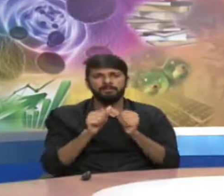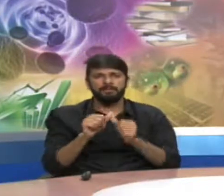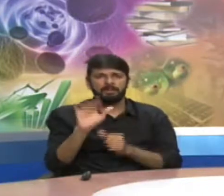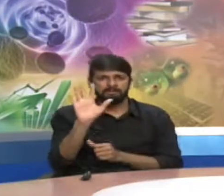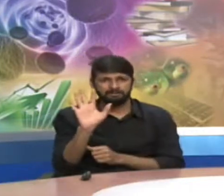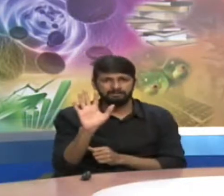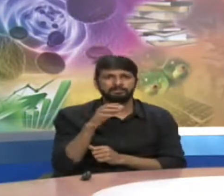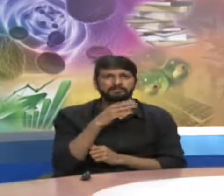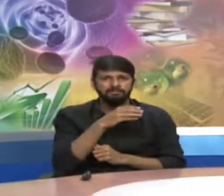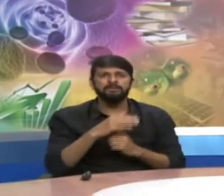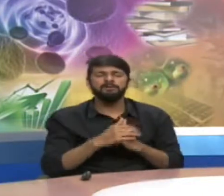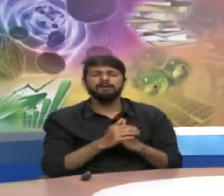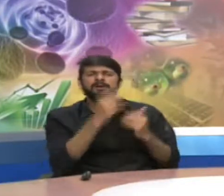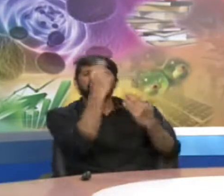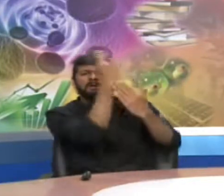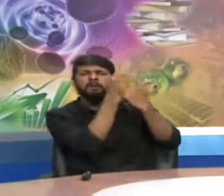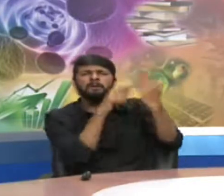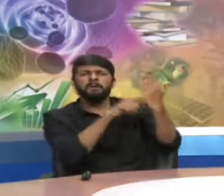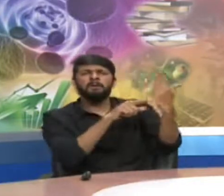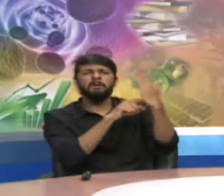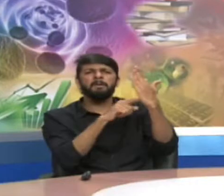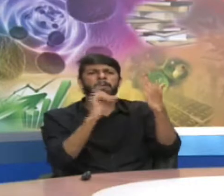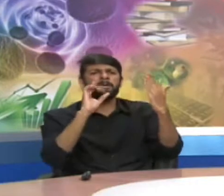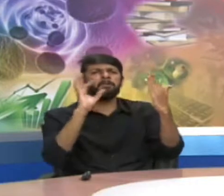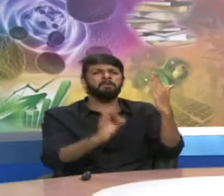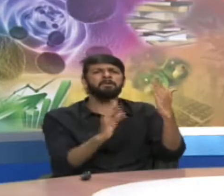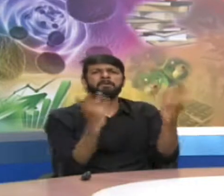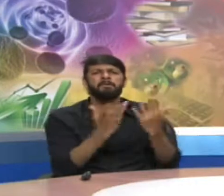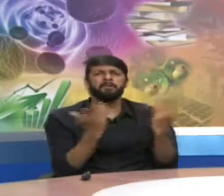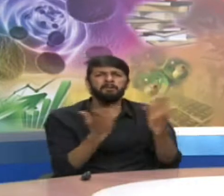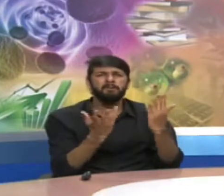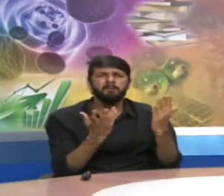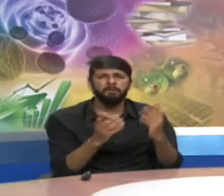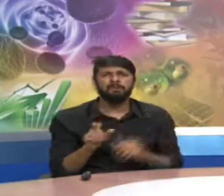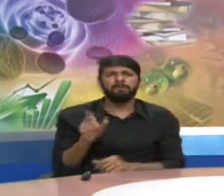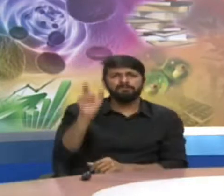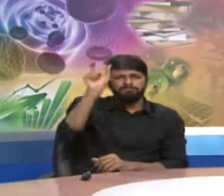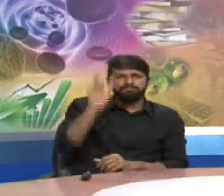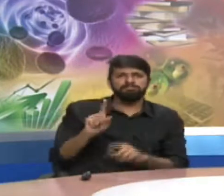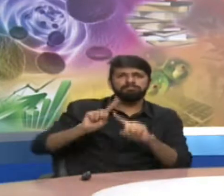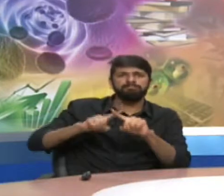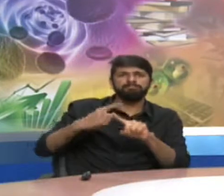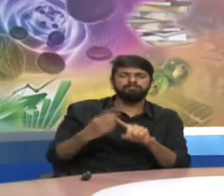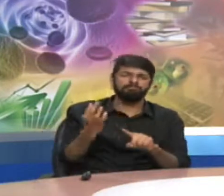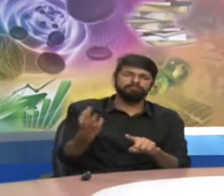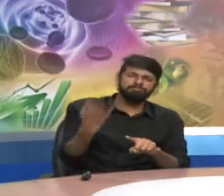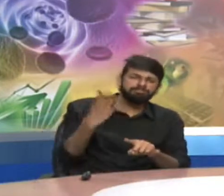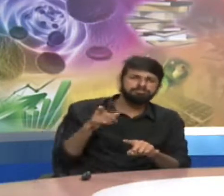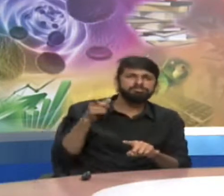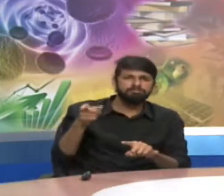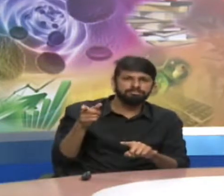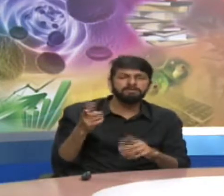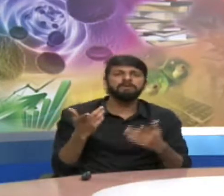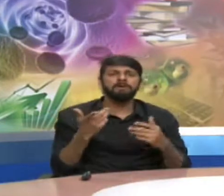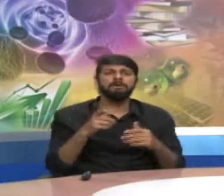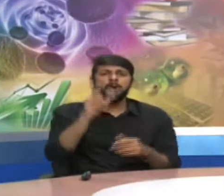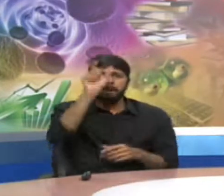Answer number 5, this mural is significant because it shows Ajanta painters